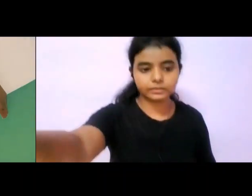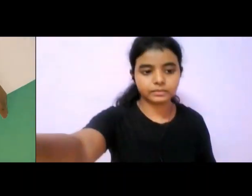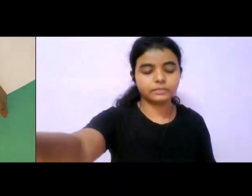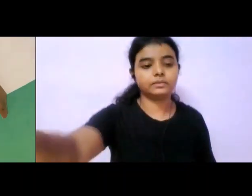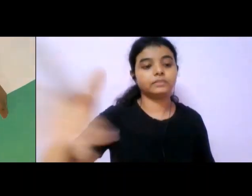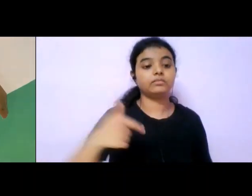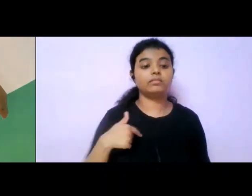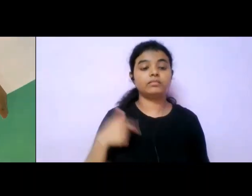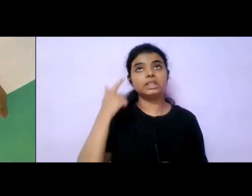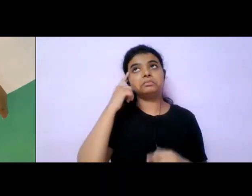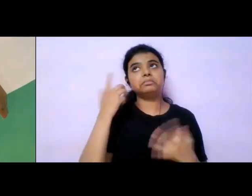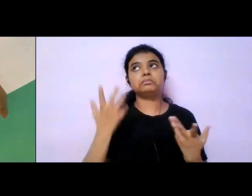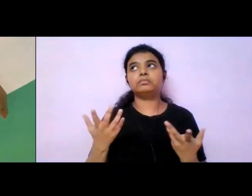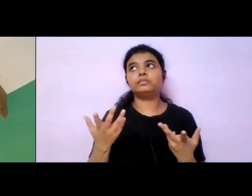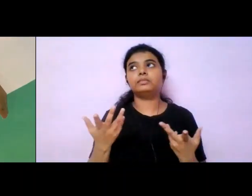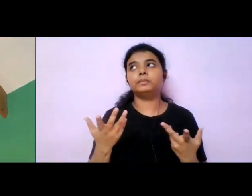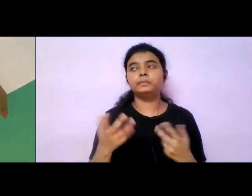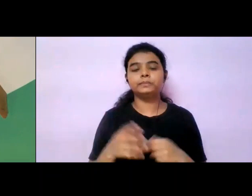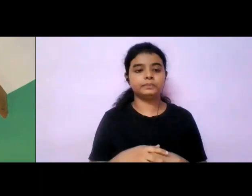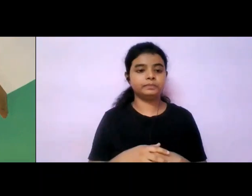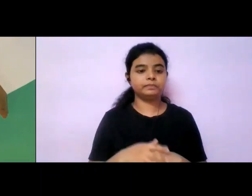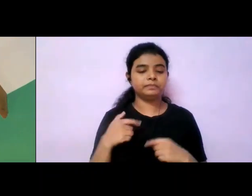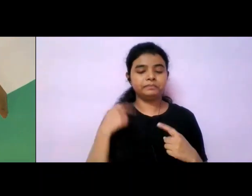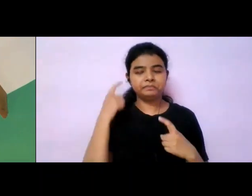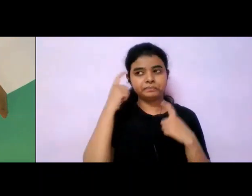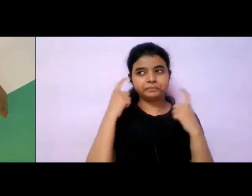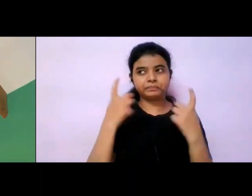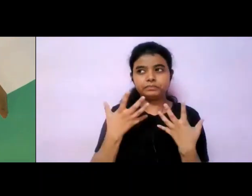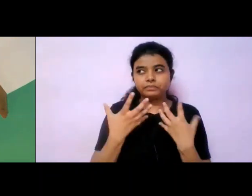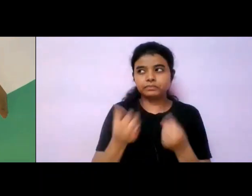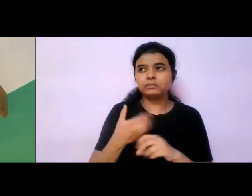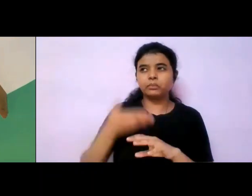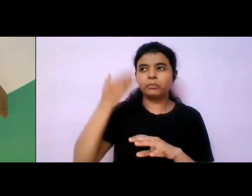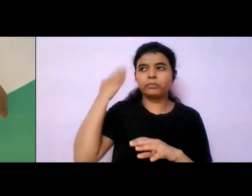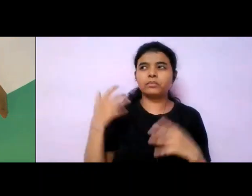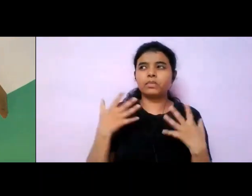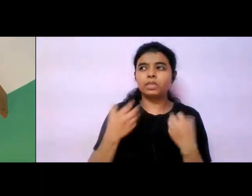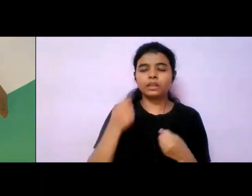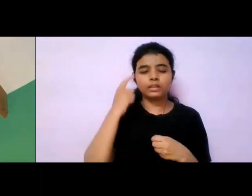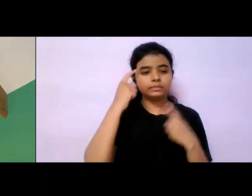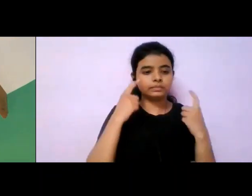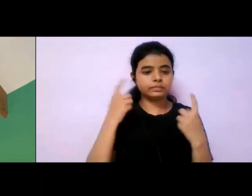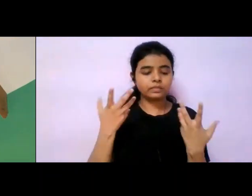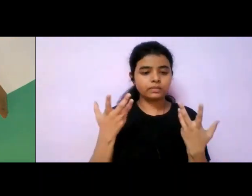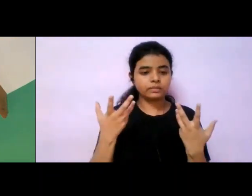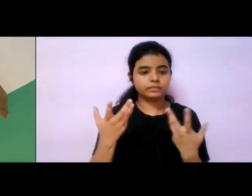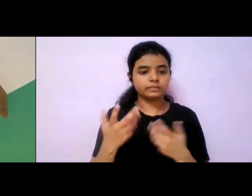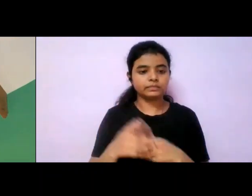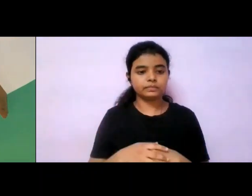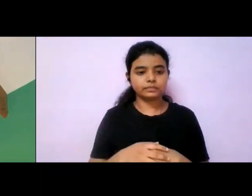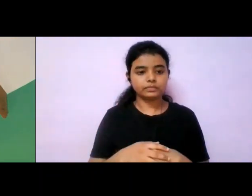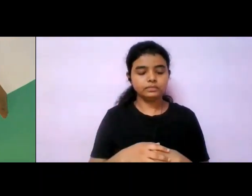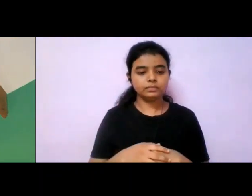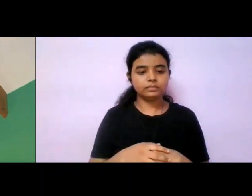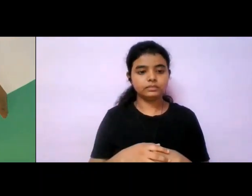I suppose, you know, in terms of thinking about desire in the past, I would never want